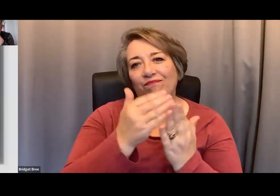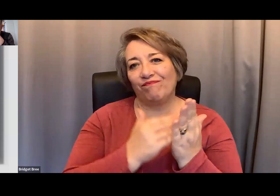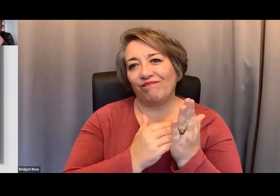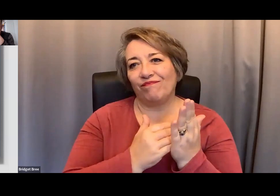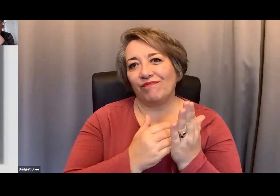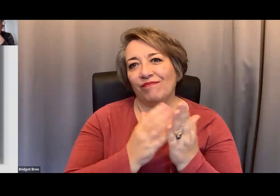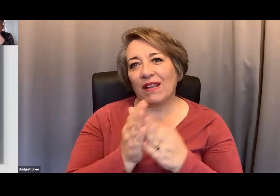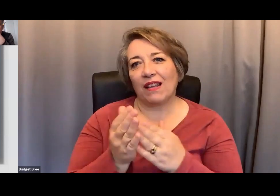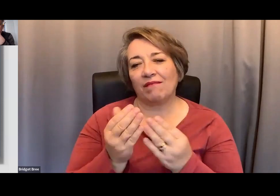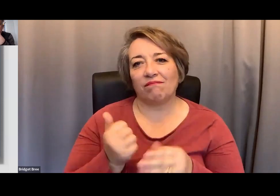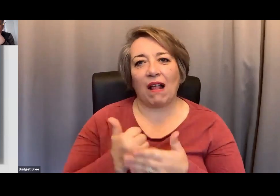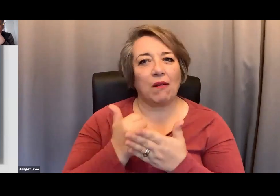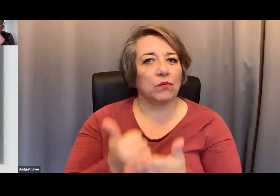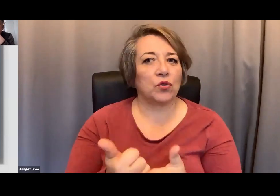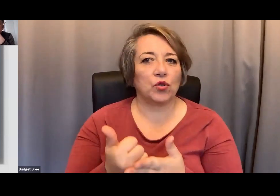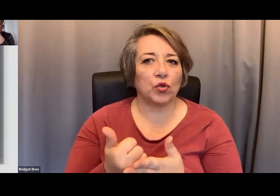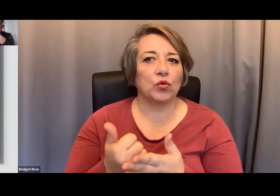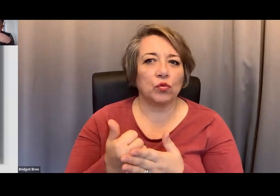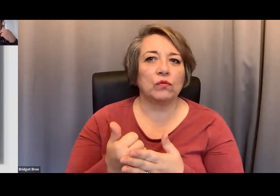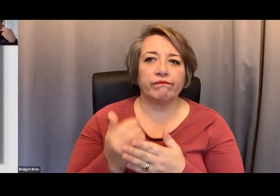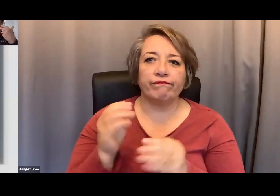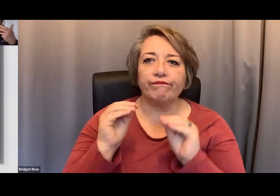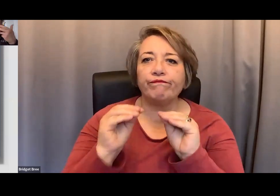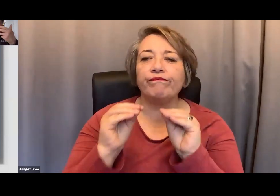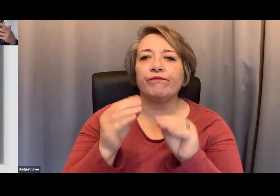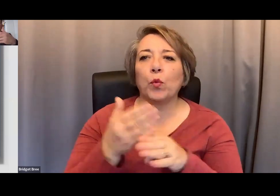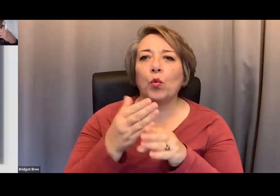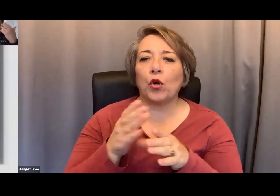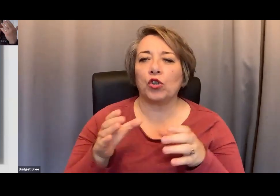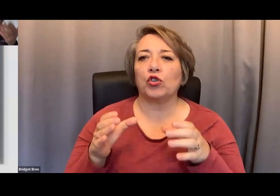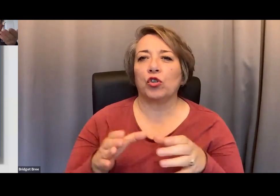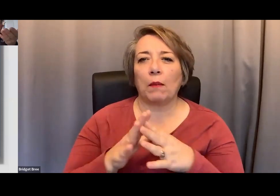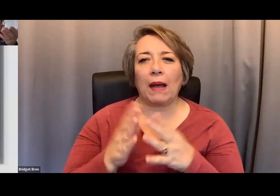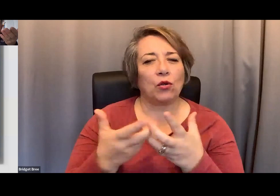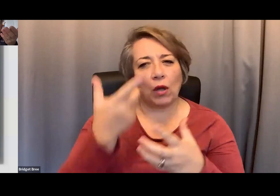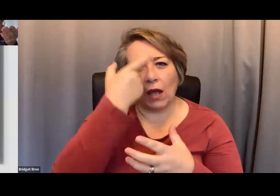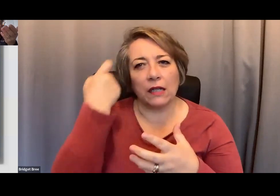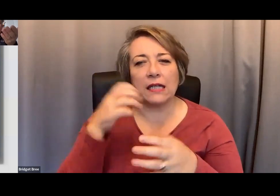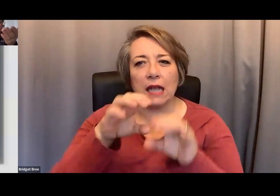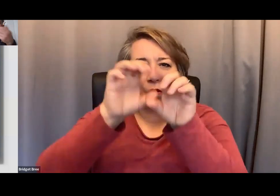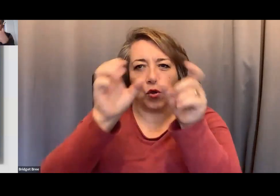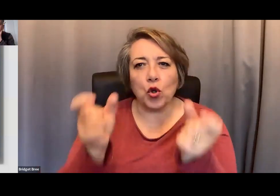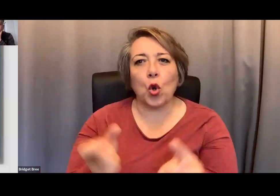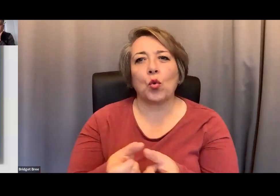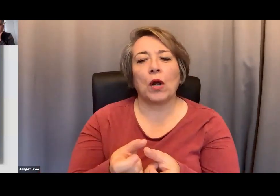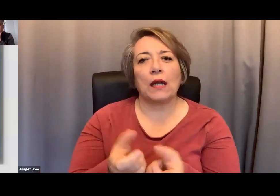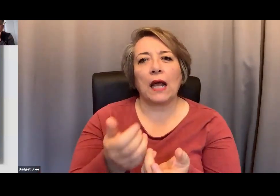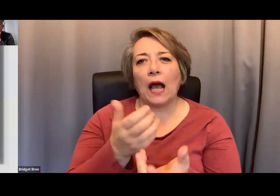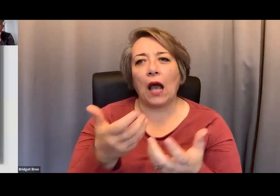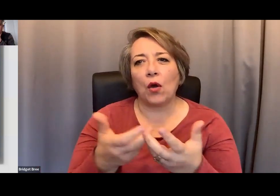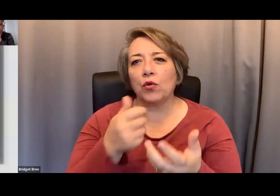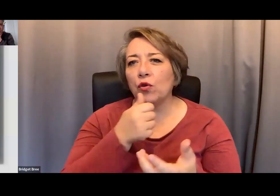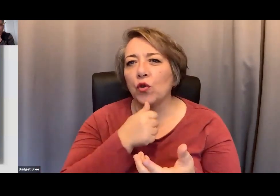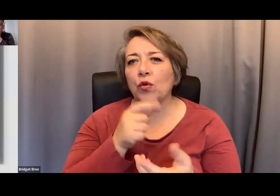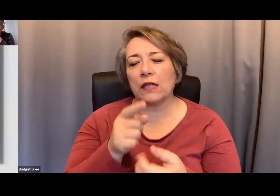facilitates workshops how to assess the donut. So this is about understanding the donut, applying it to your context,